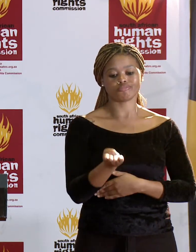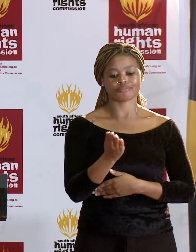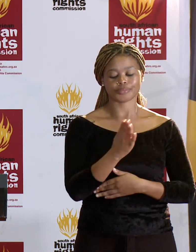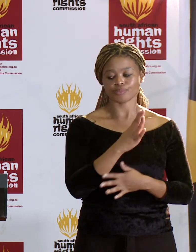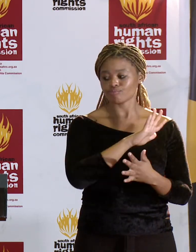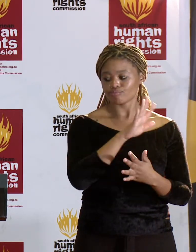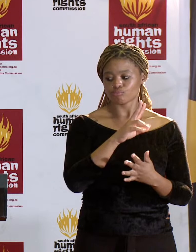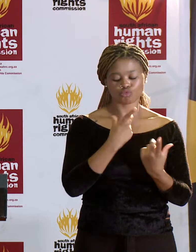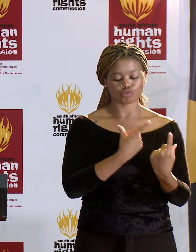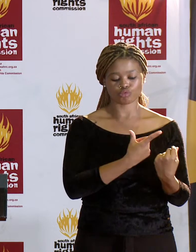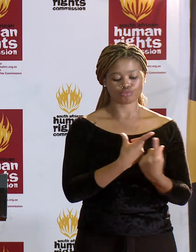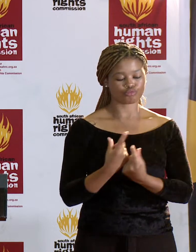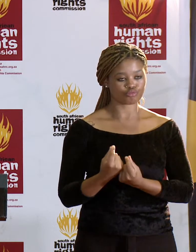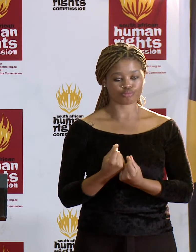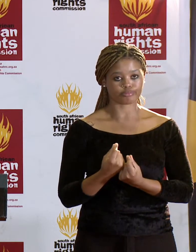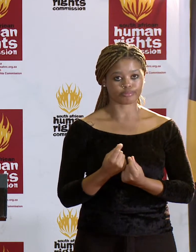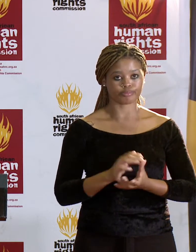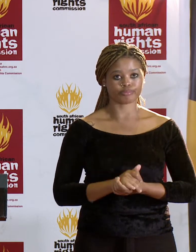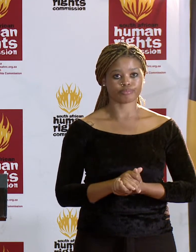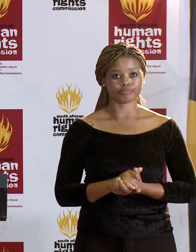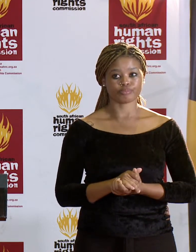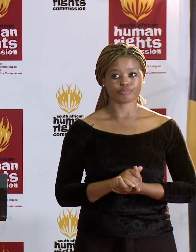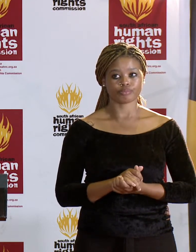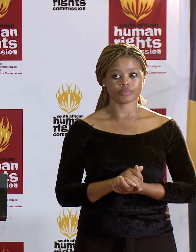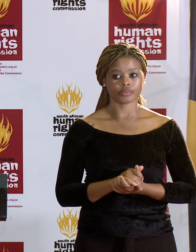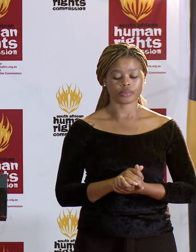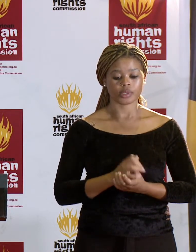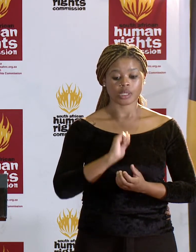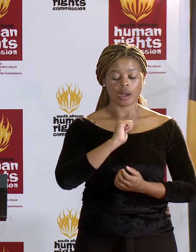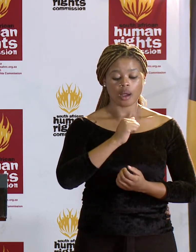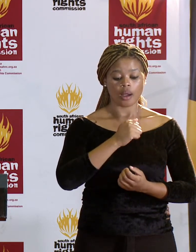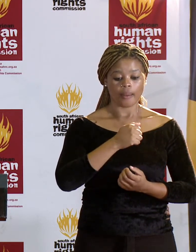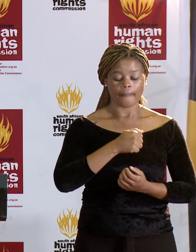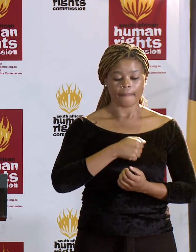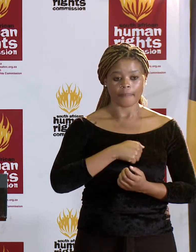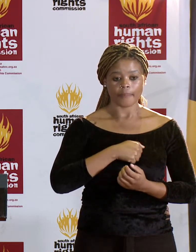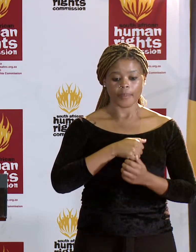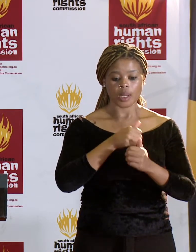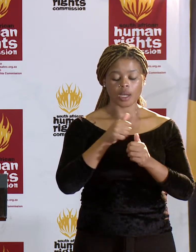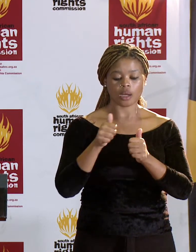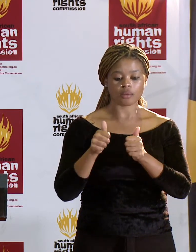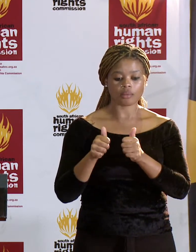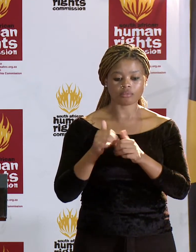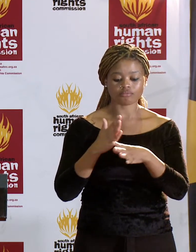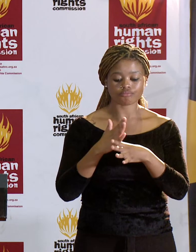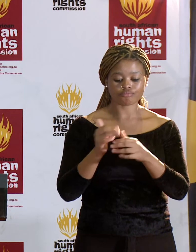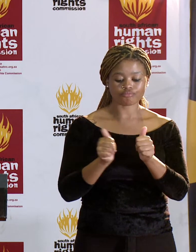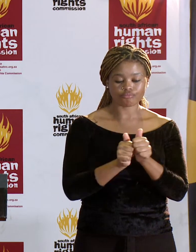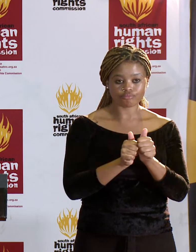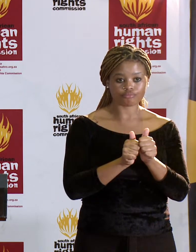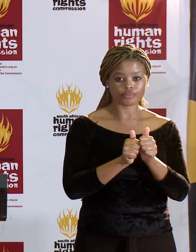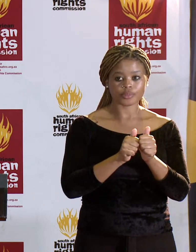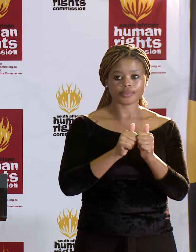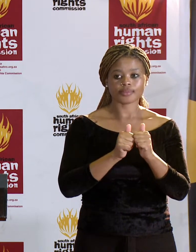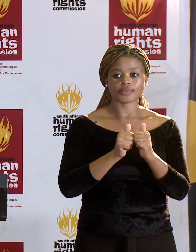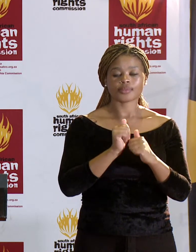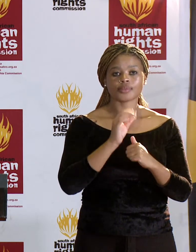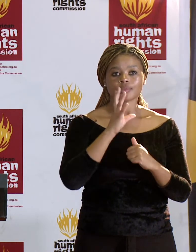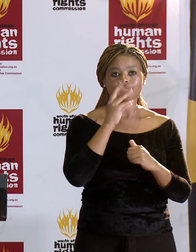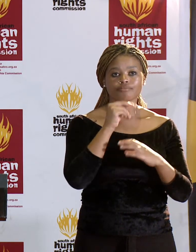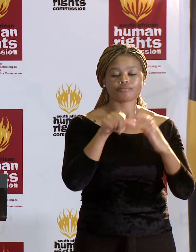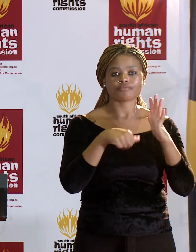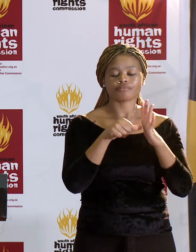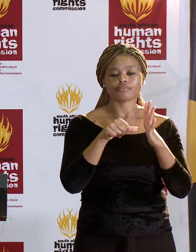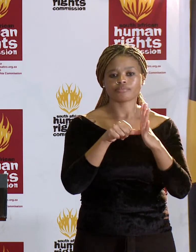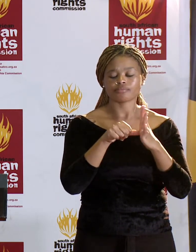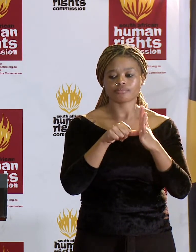not going to do that. My colleague mentioned the importance or asked you about the